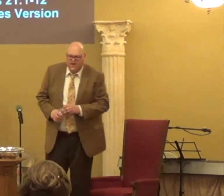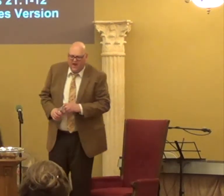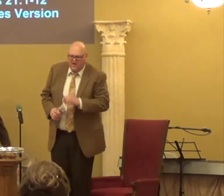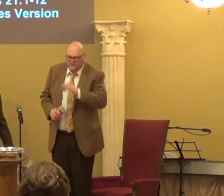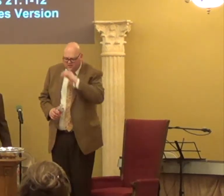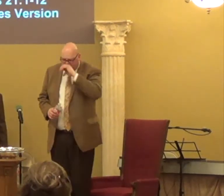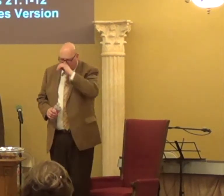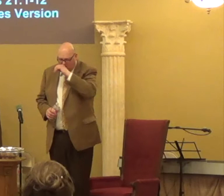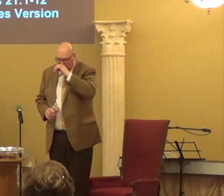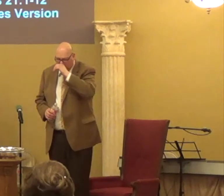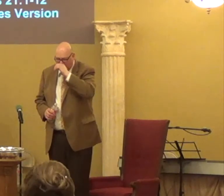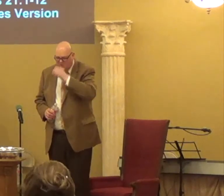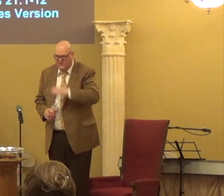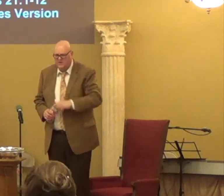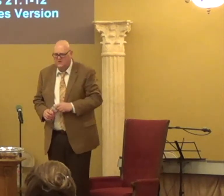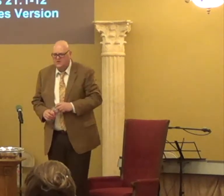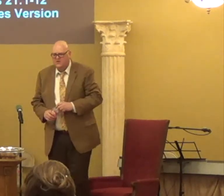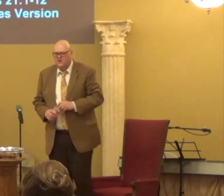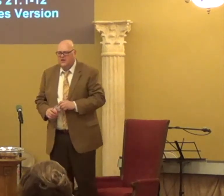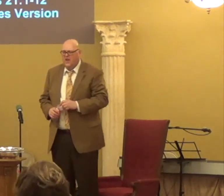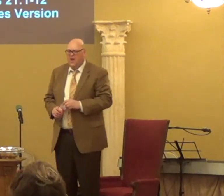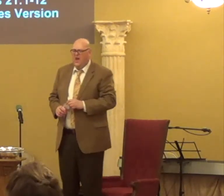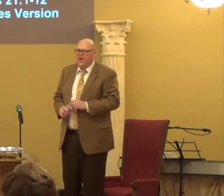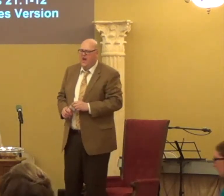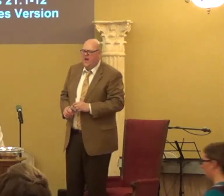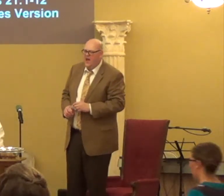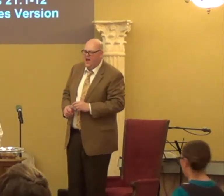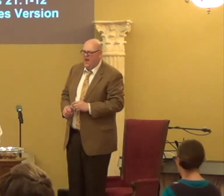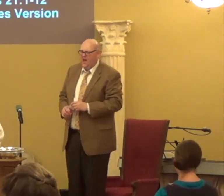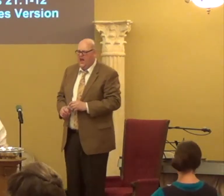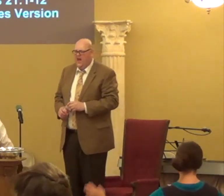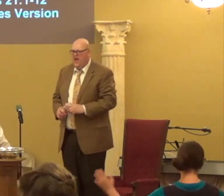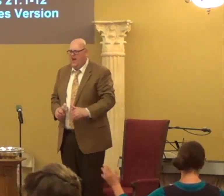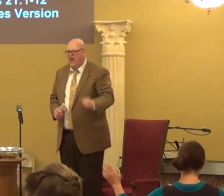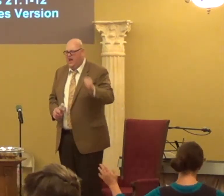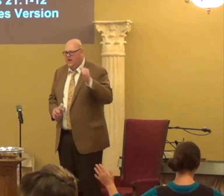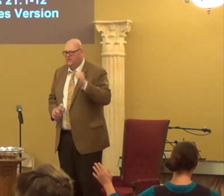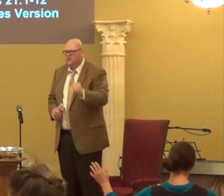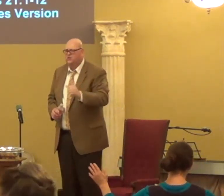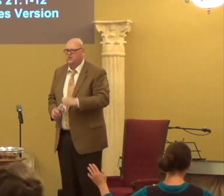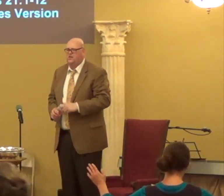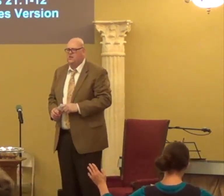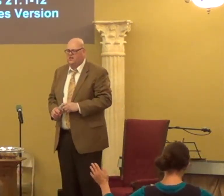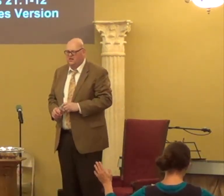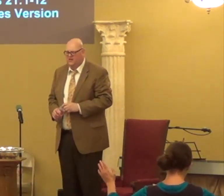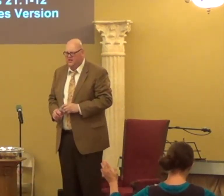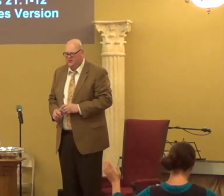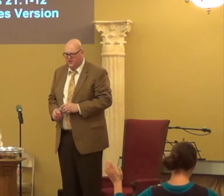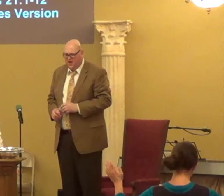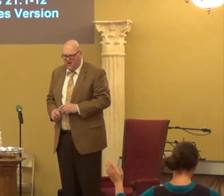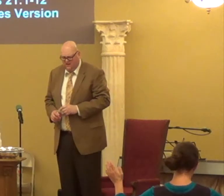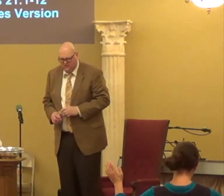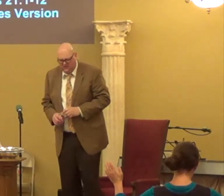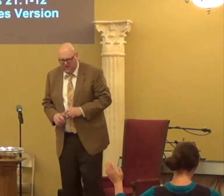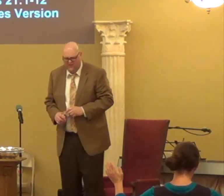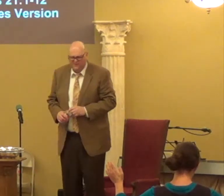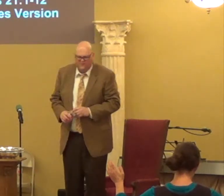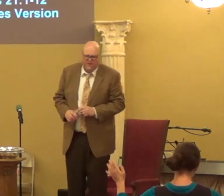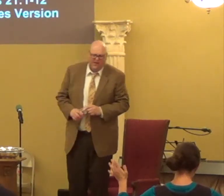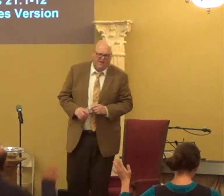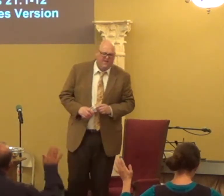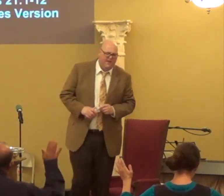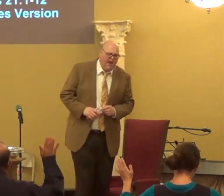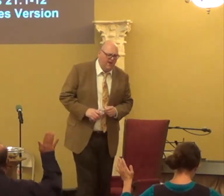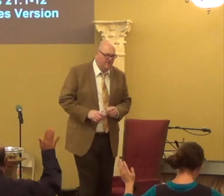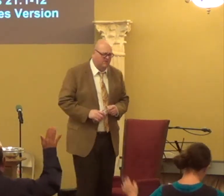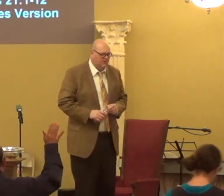way. You need to come up here tonight and get your flesh out of the way and say nothing's going to stop God from doing what he wants to